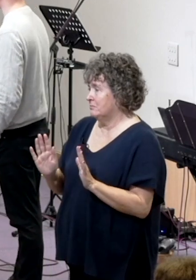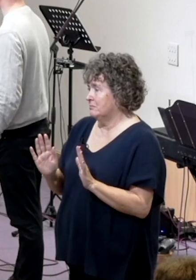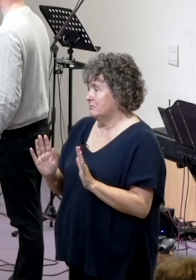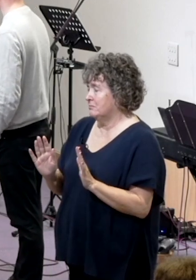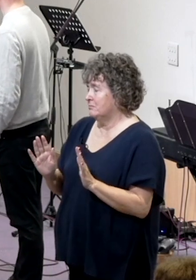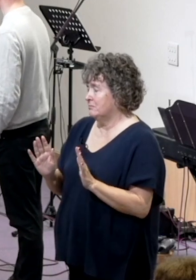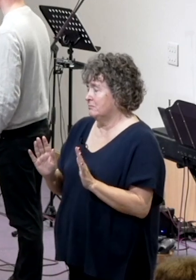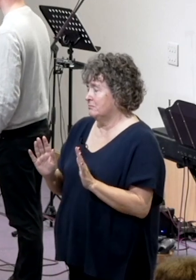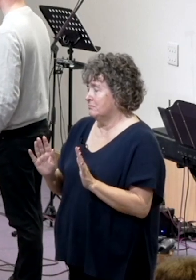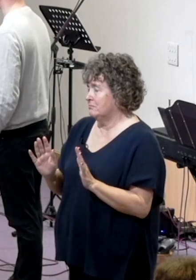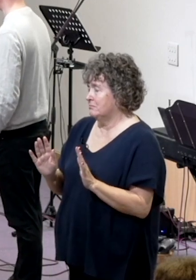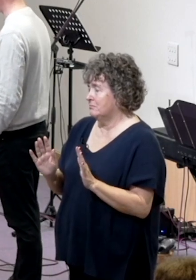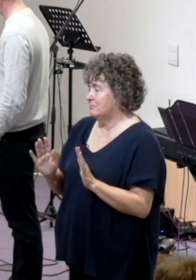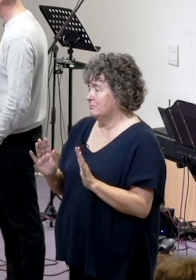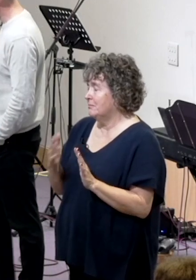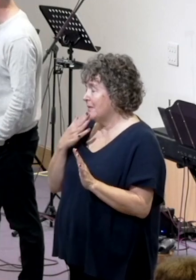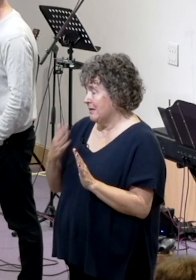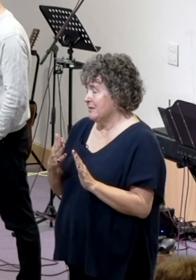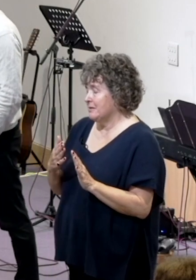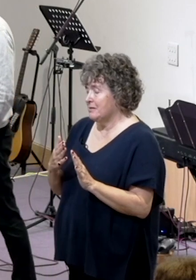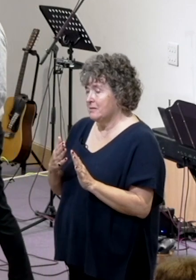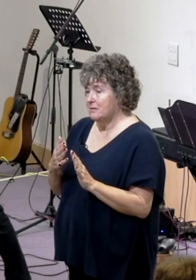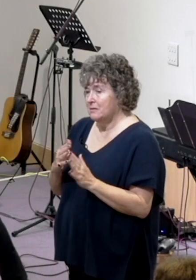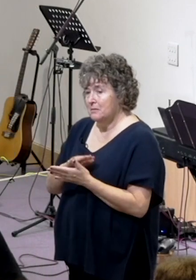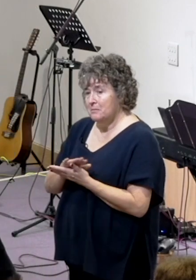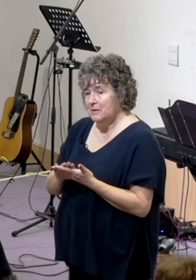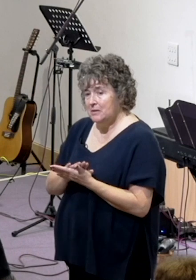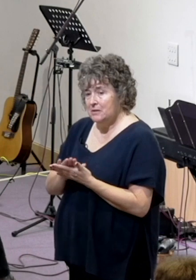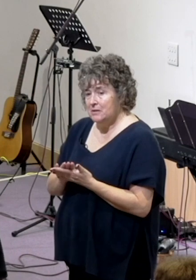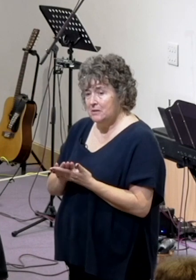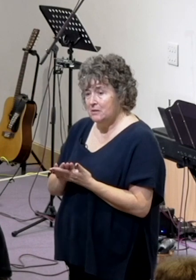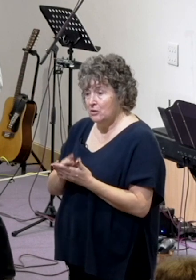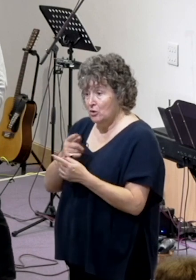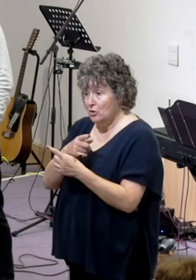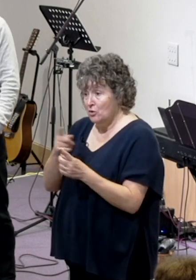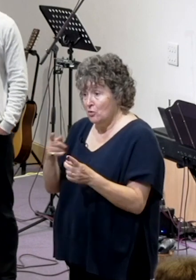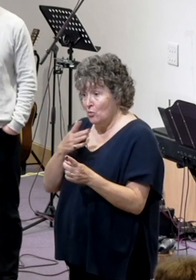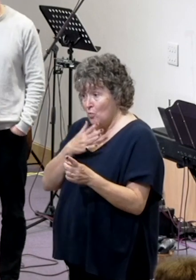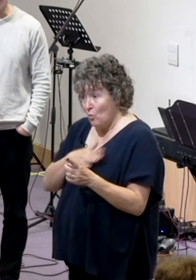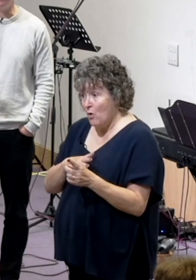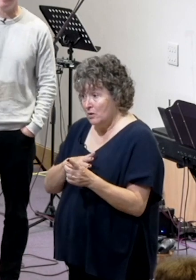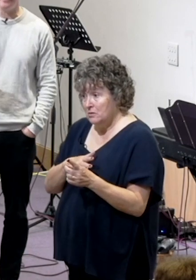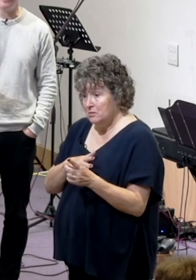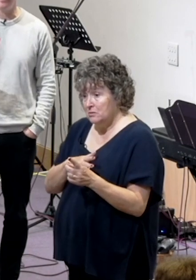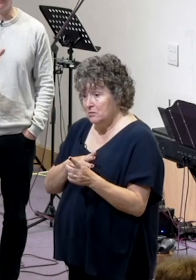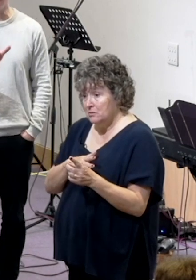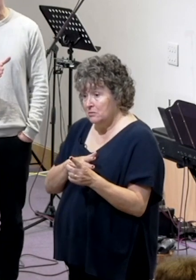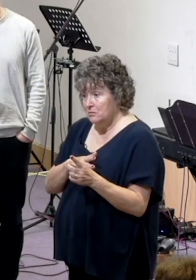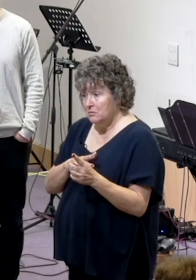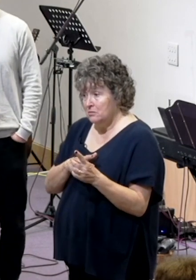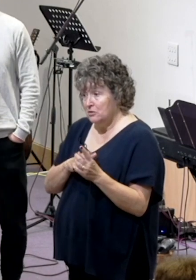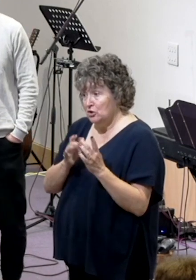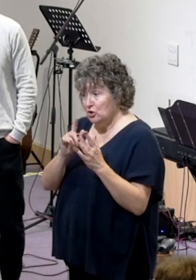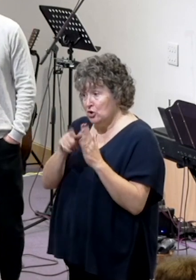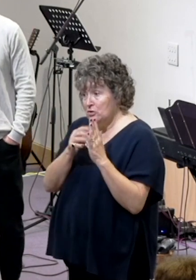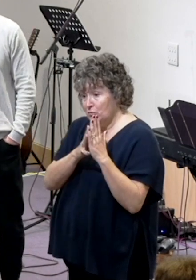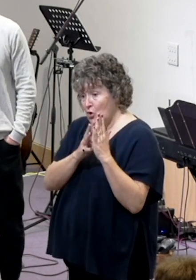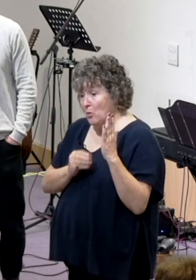may be. You know, in short, if you want to be able to be like